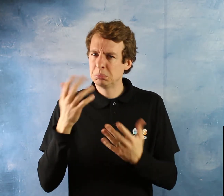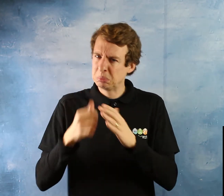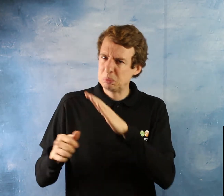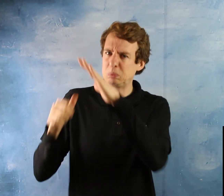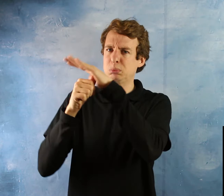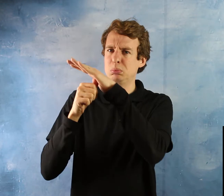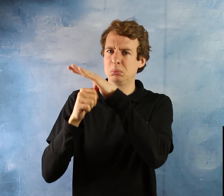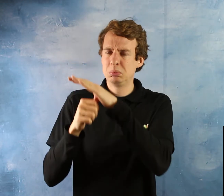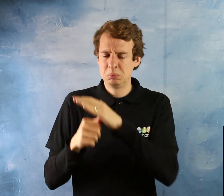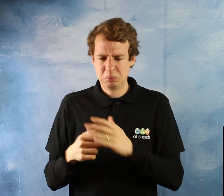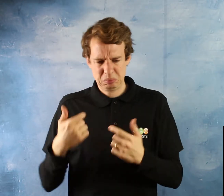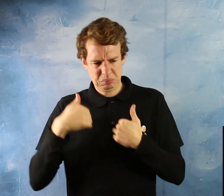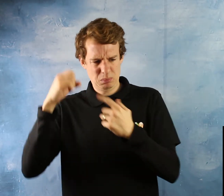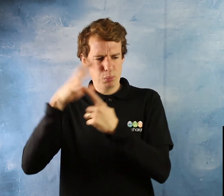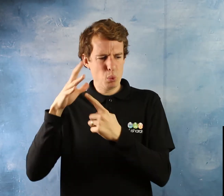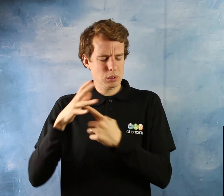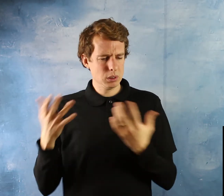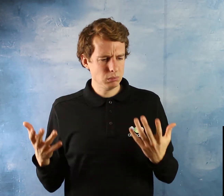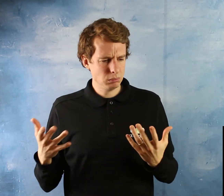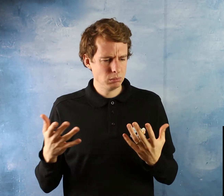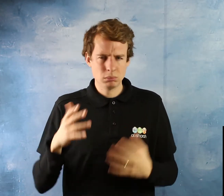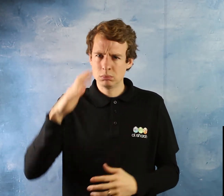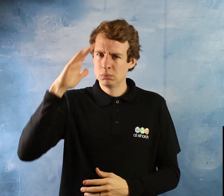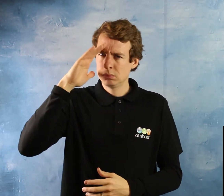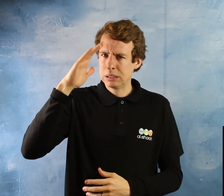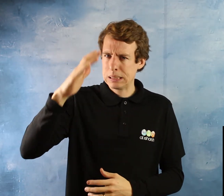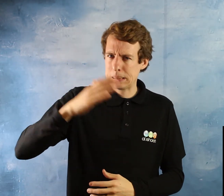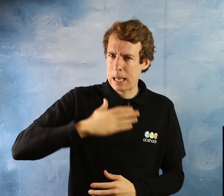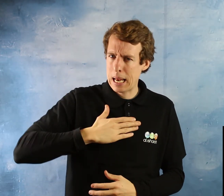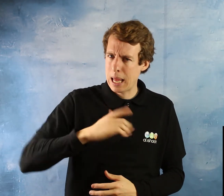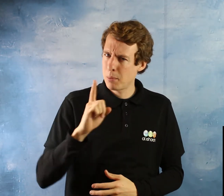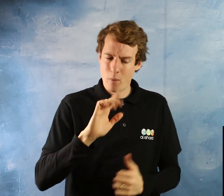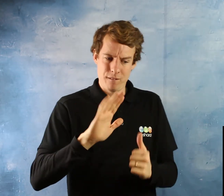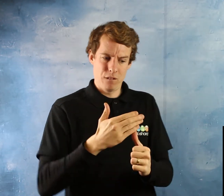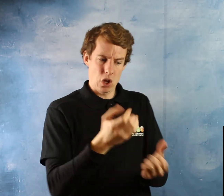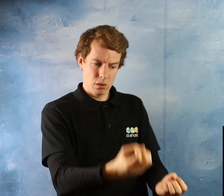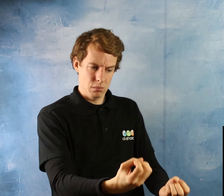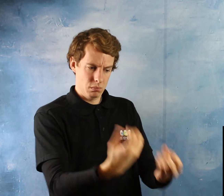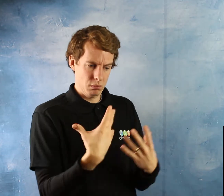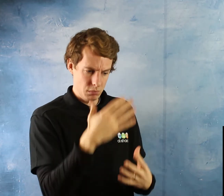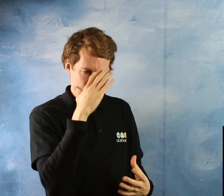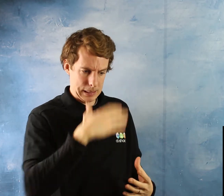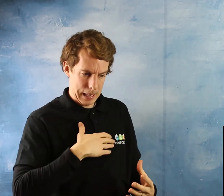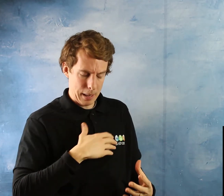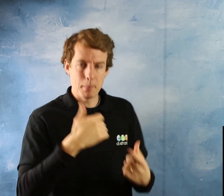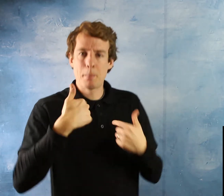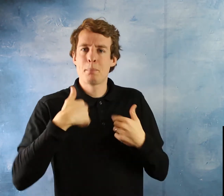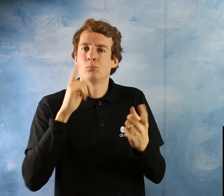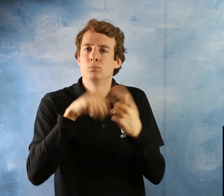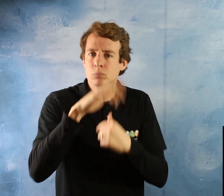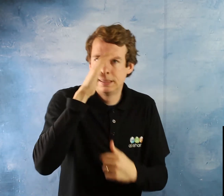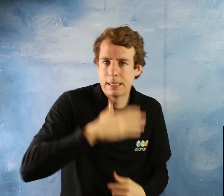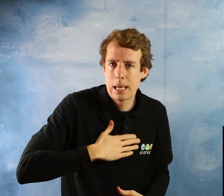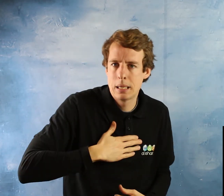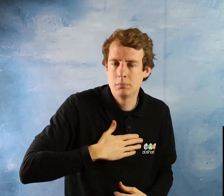other lower ranking people or junior people should give salam to me. I'm just waiting to tell them, wa alaikum salam. This is not the attitude of